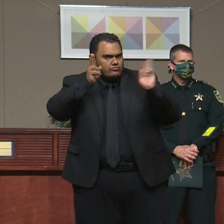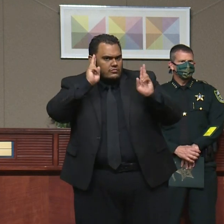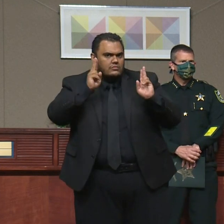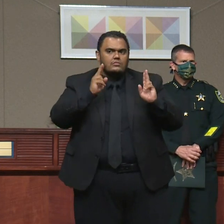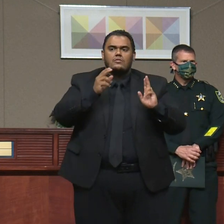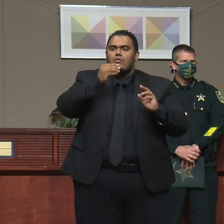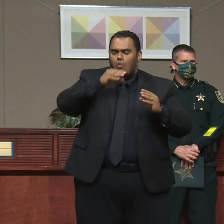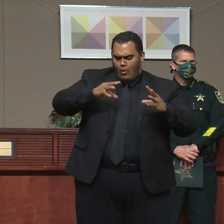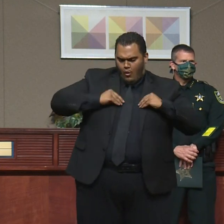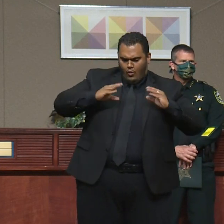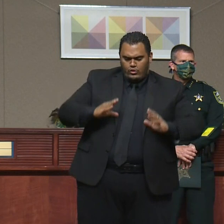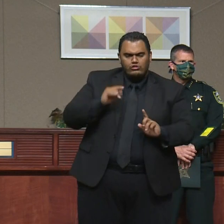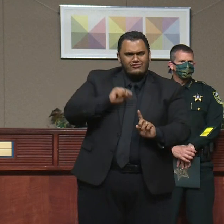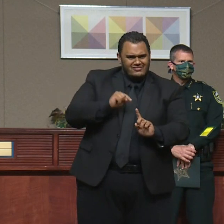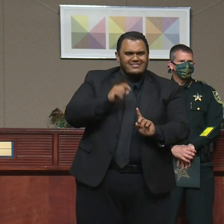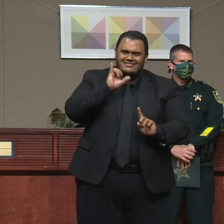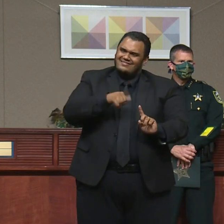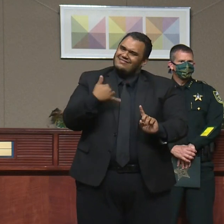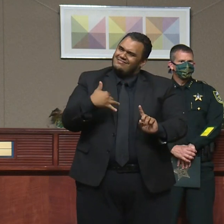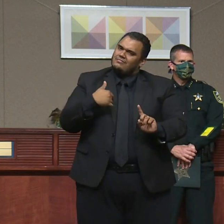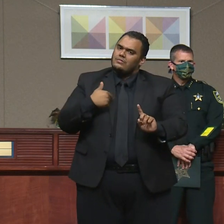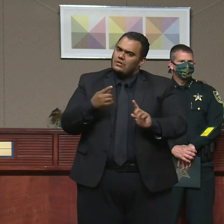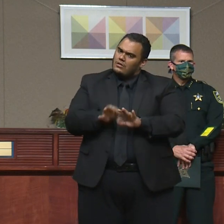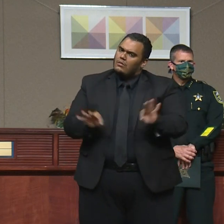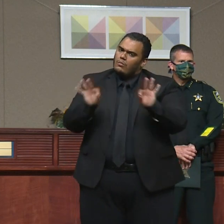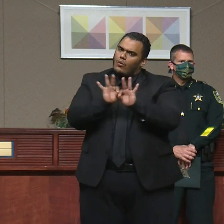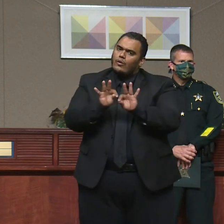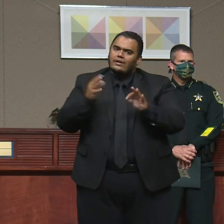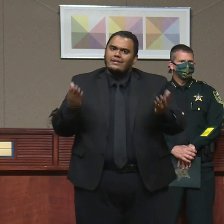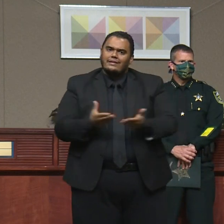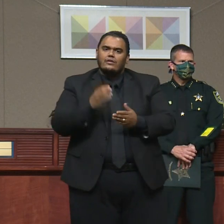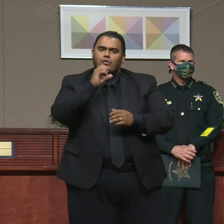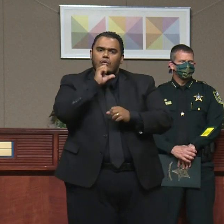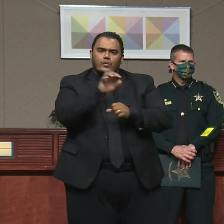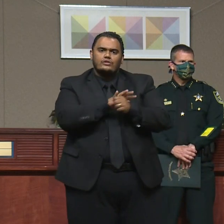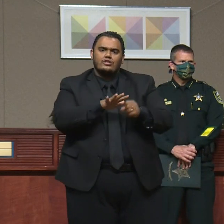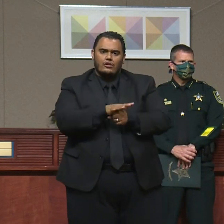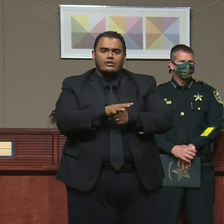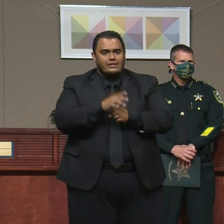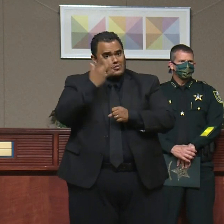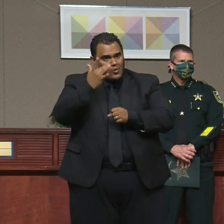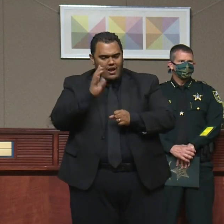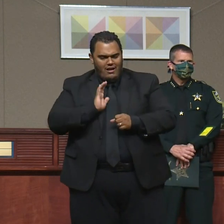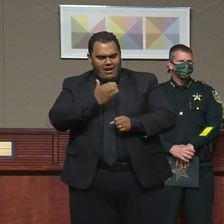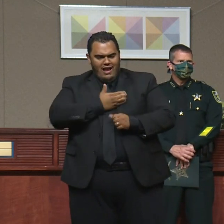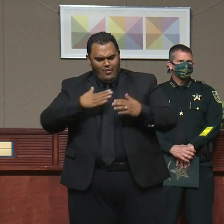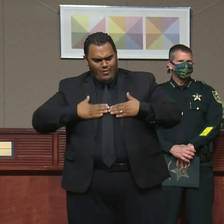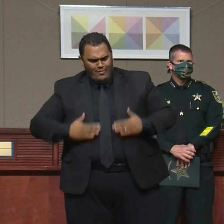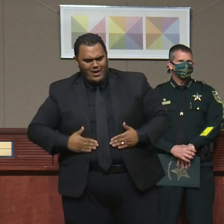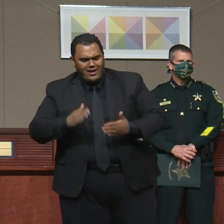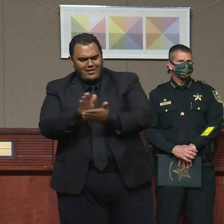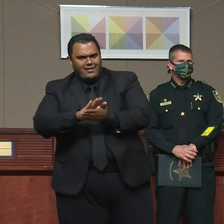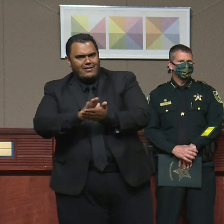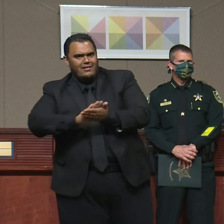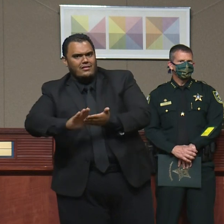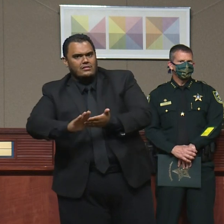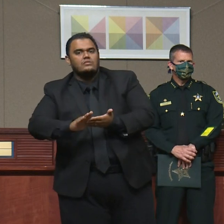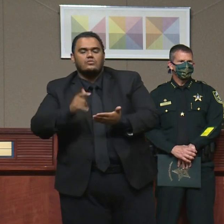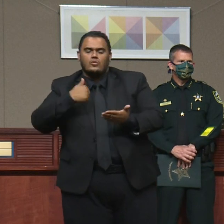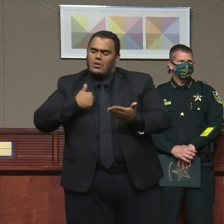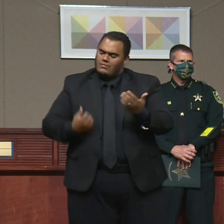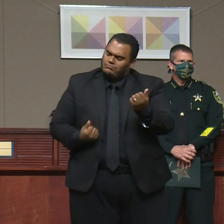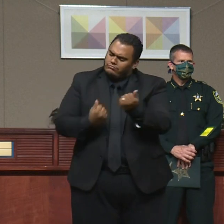be concerned about our personal hygiene. And so I was definitely supportive of them opening. From my perspective,